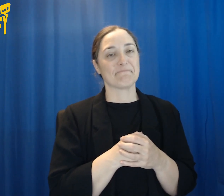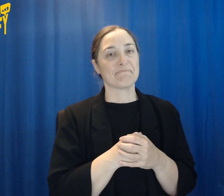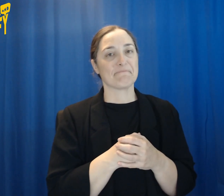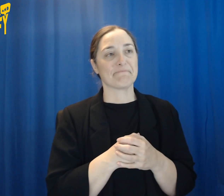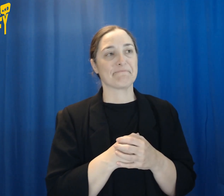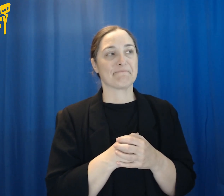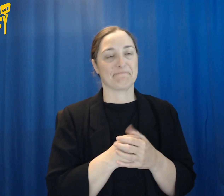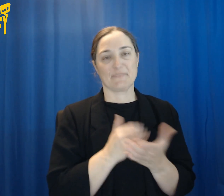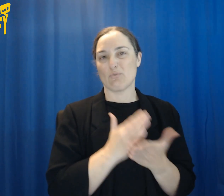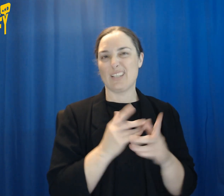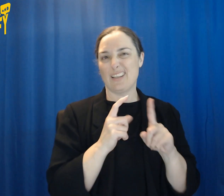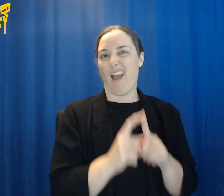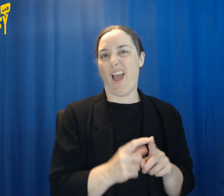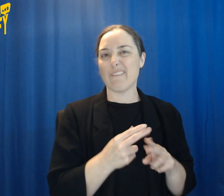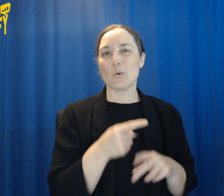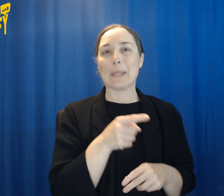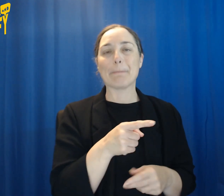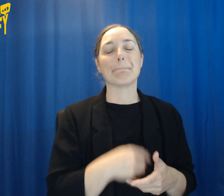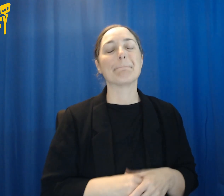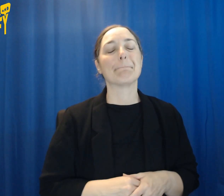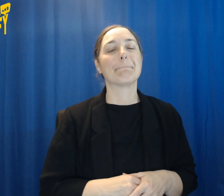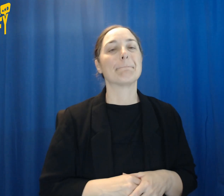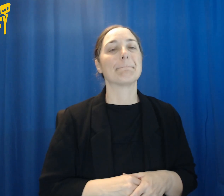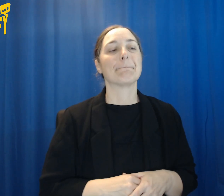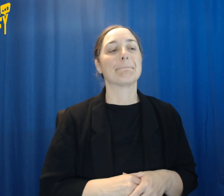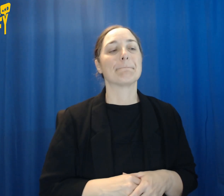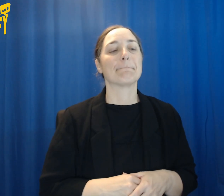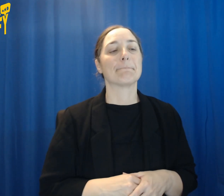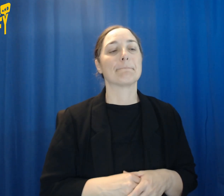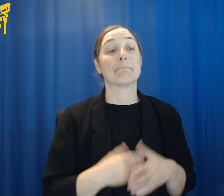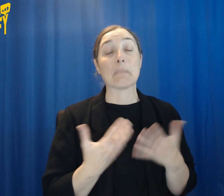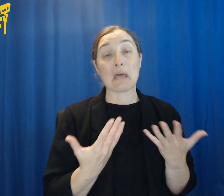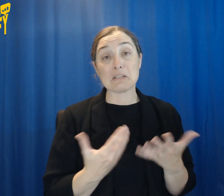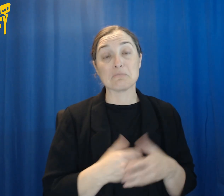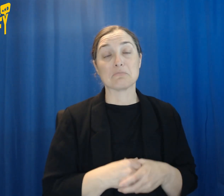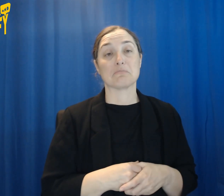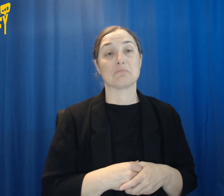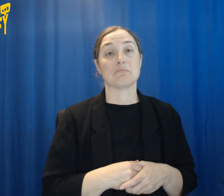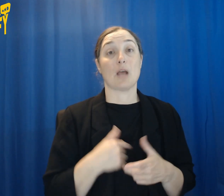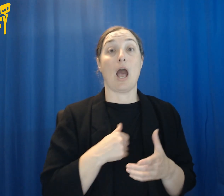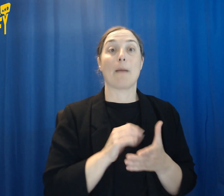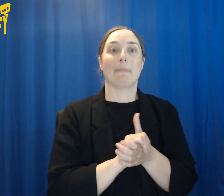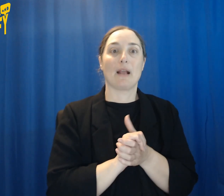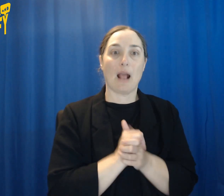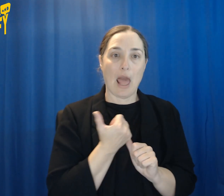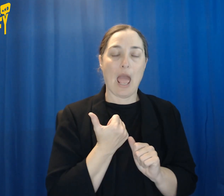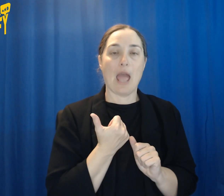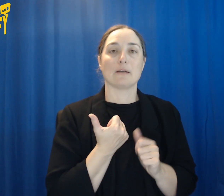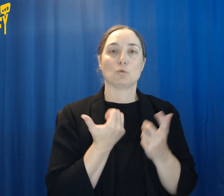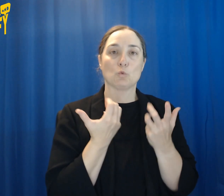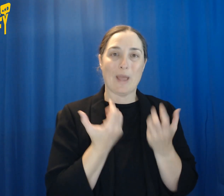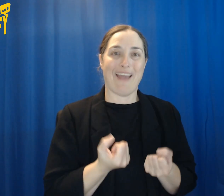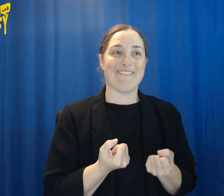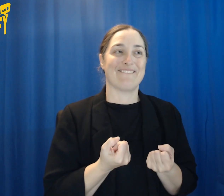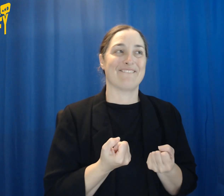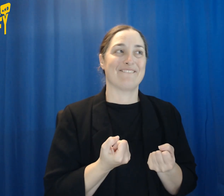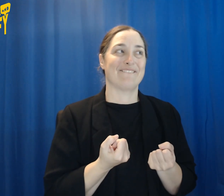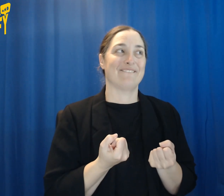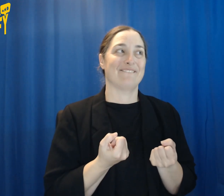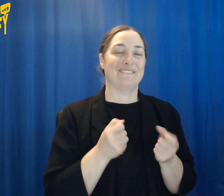real struggle for him. But I'm also very glad to have had that influence